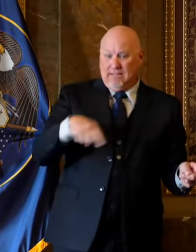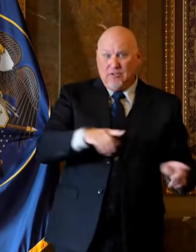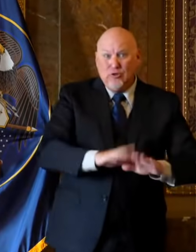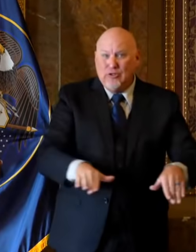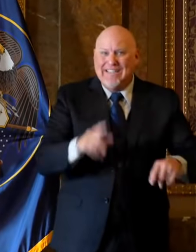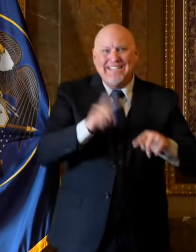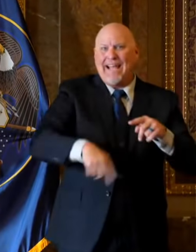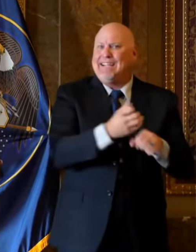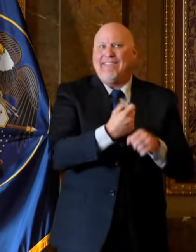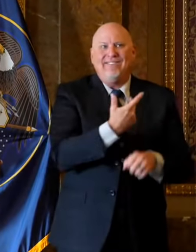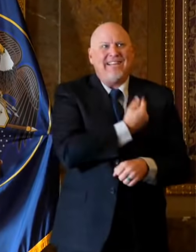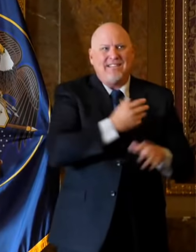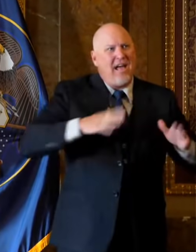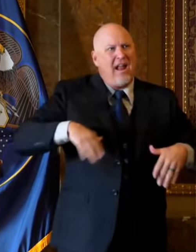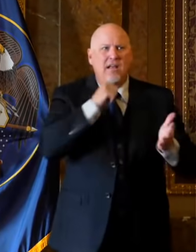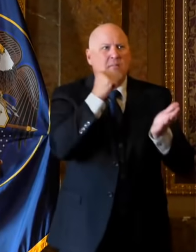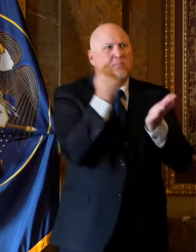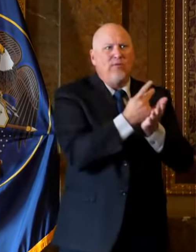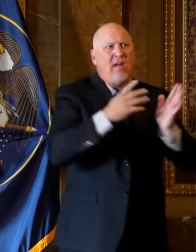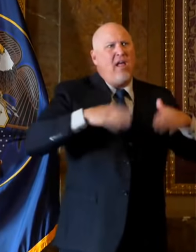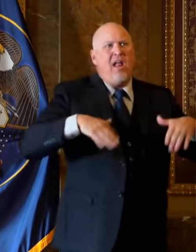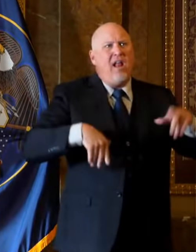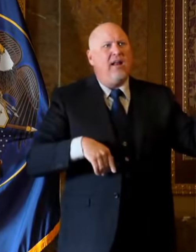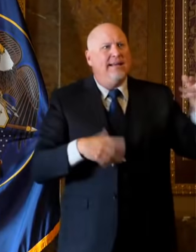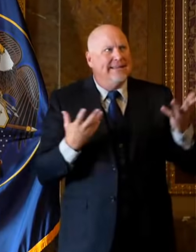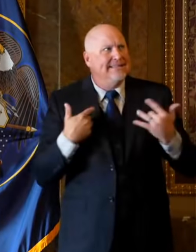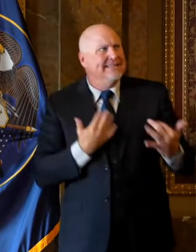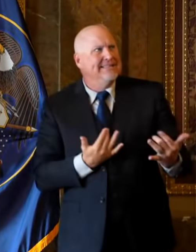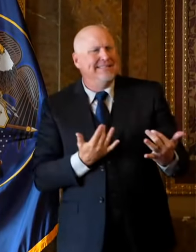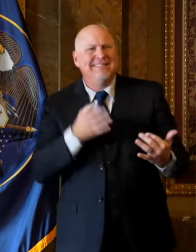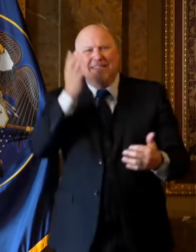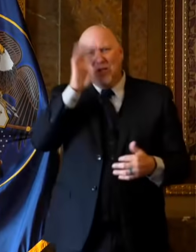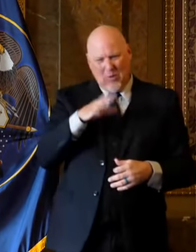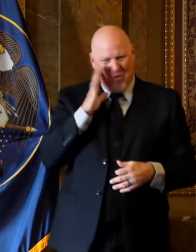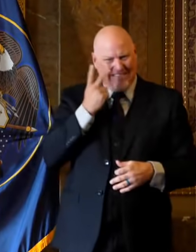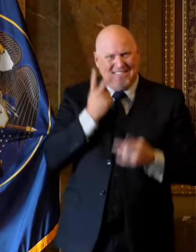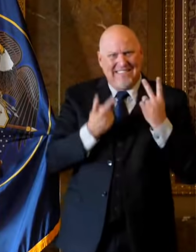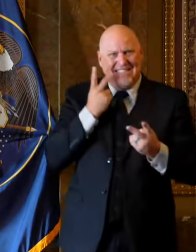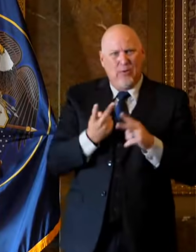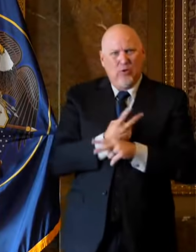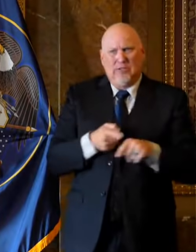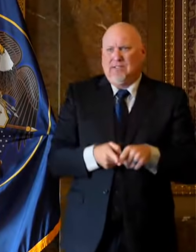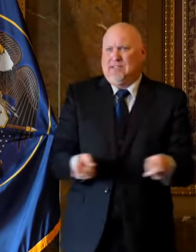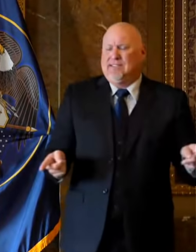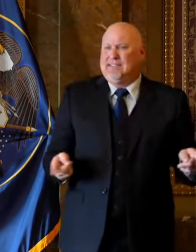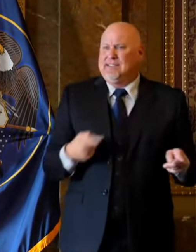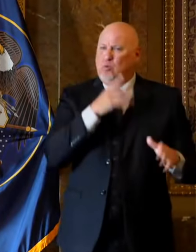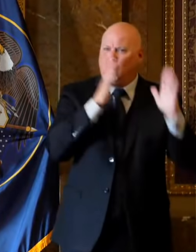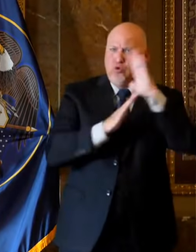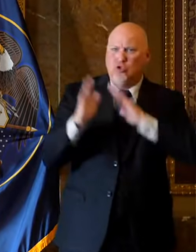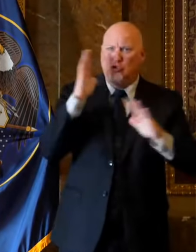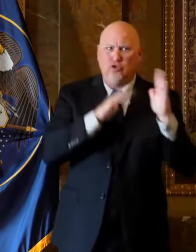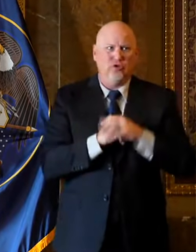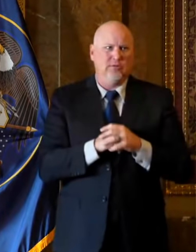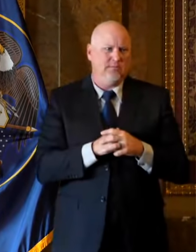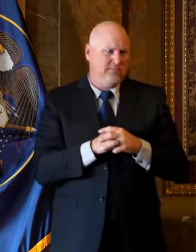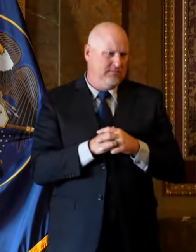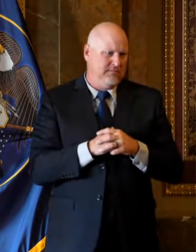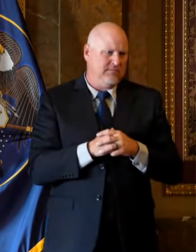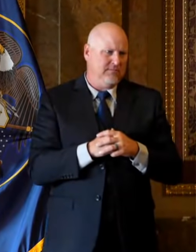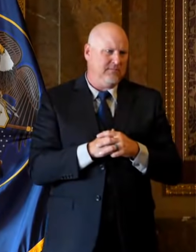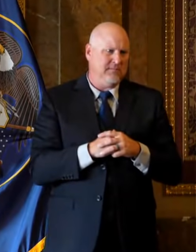antibody therapy, as well as from our other respiratory viruses such as RSV, to use universal masking,